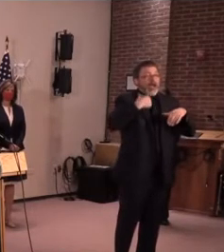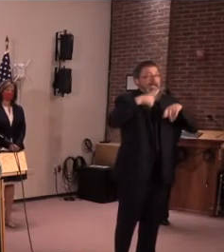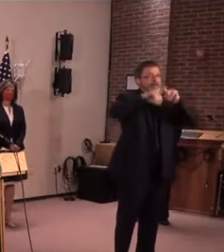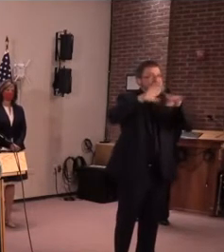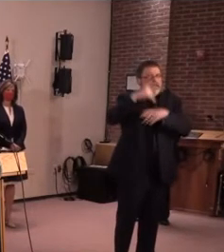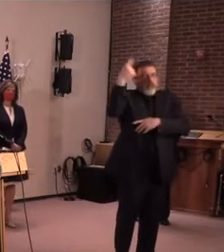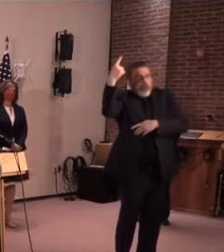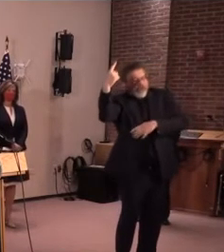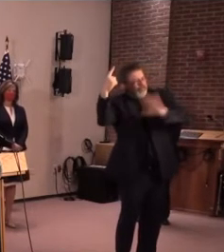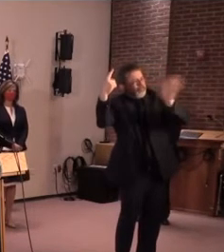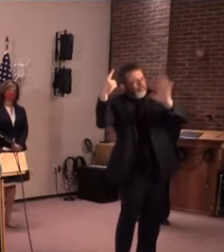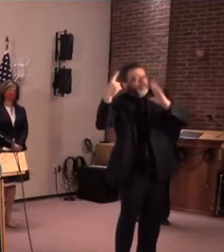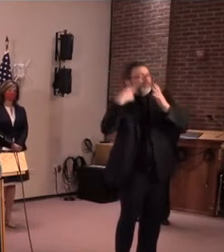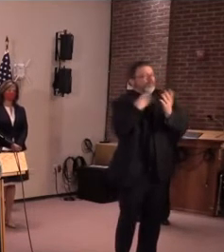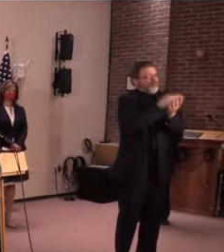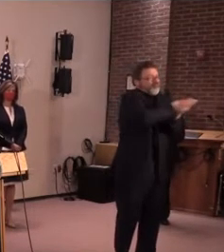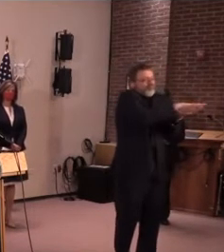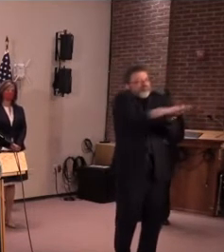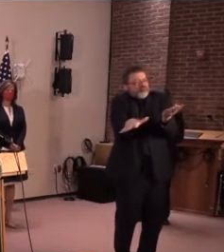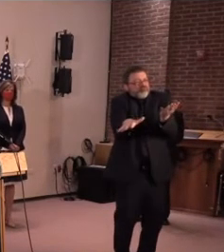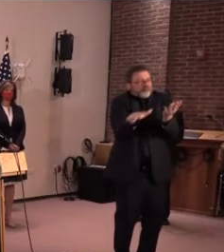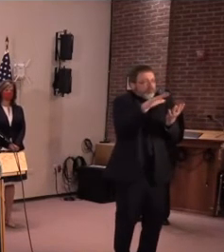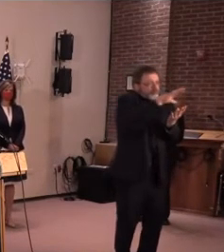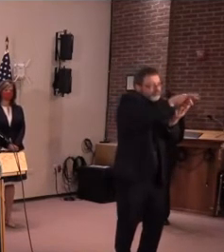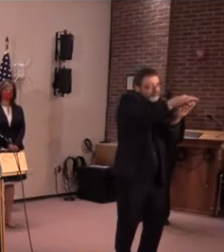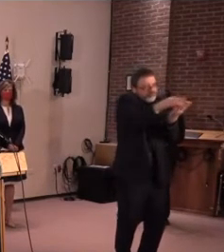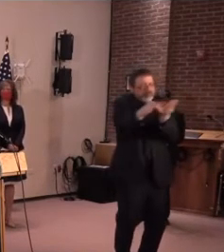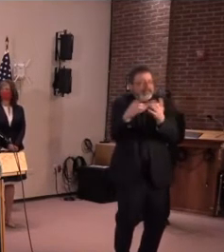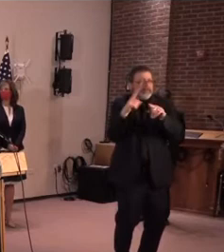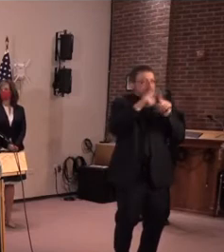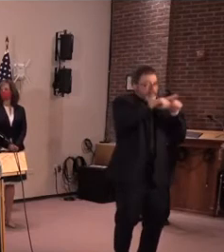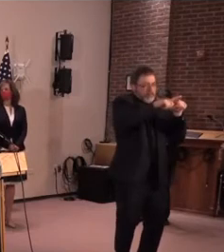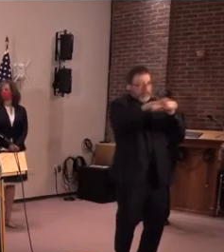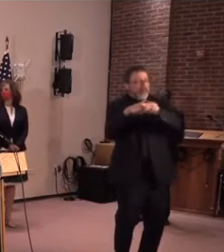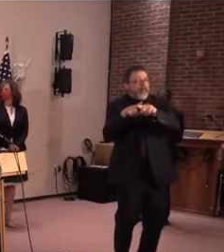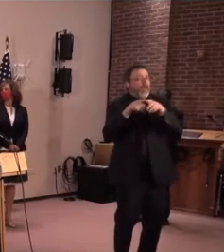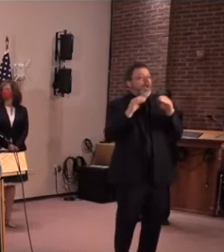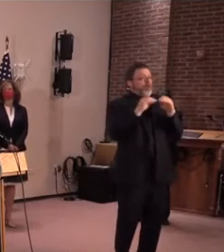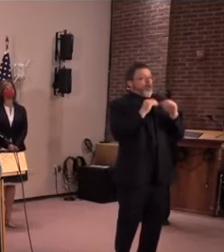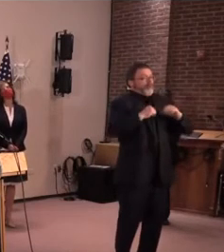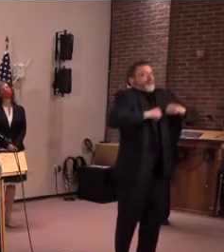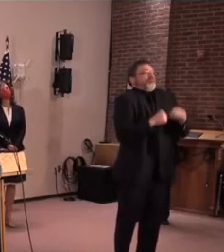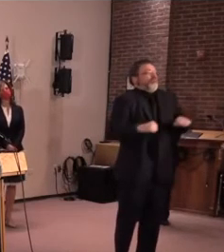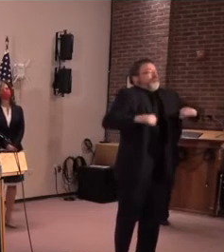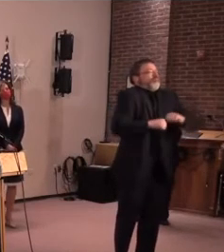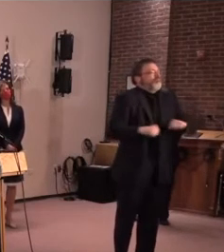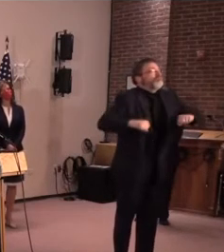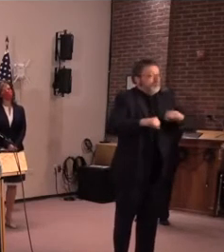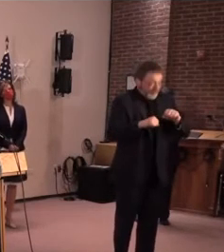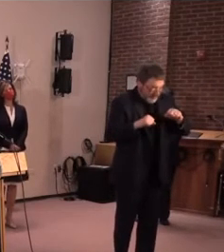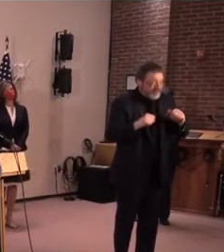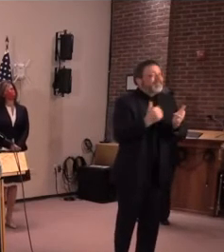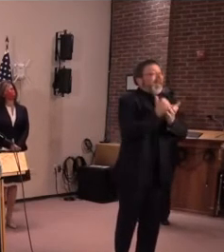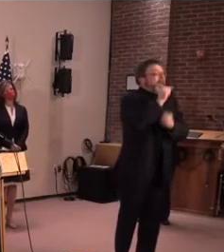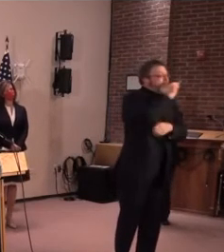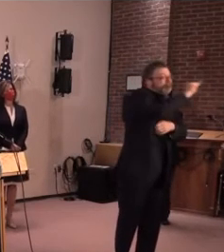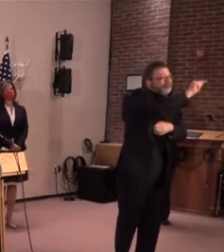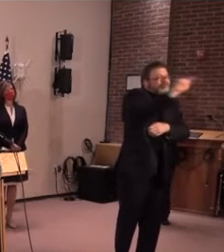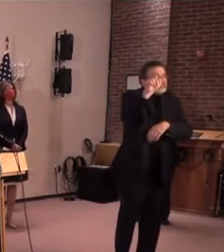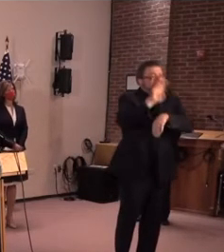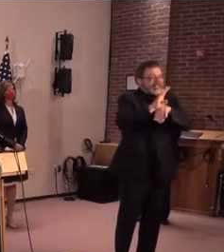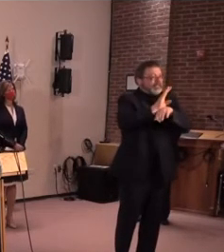to, people call it seed capital. It could be pivot capital. How do we help further new technologies,